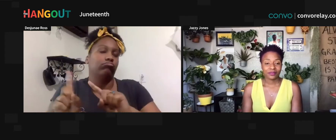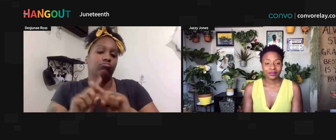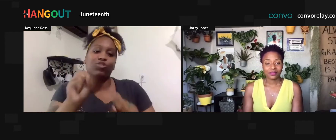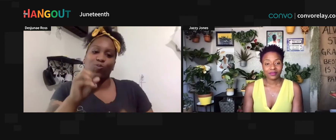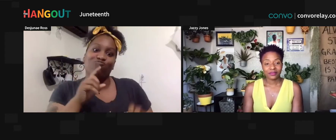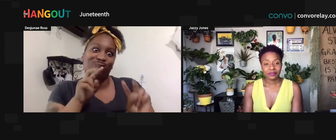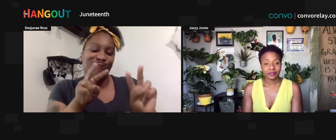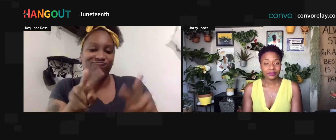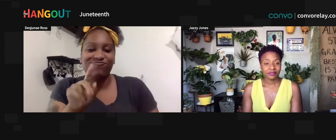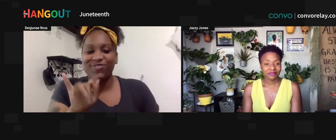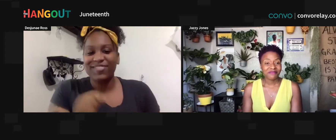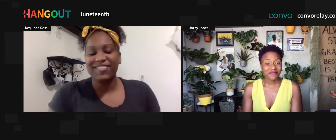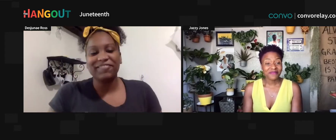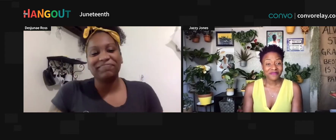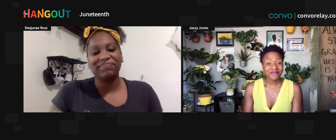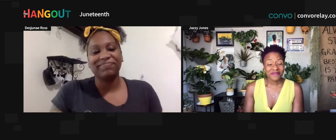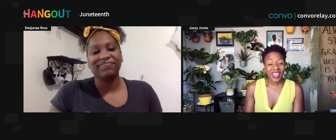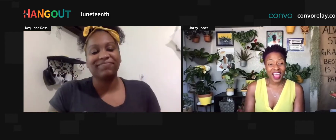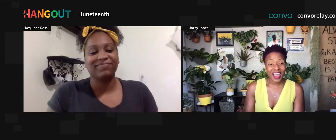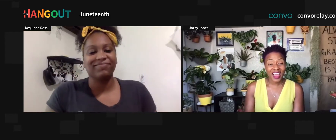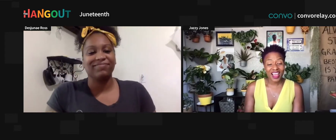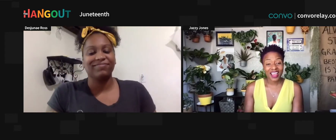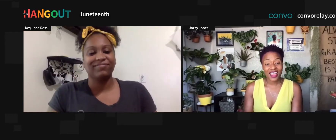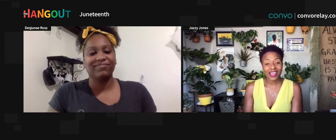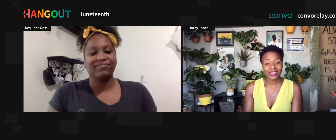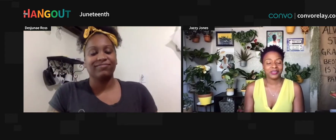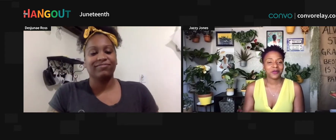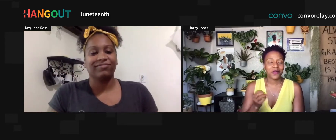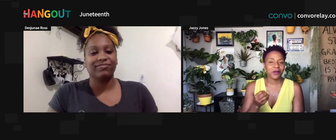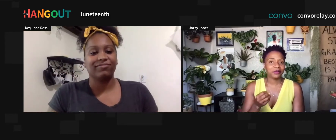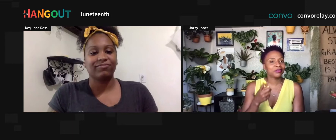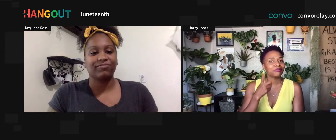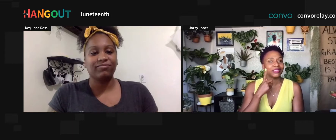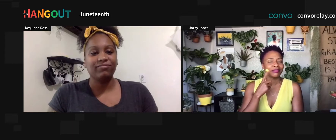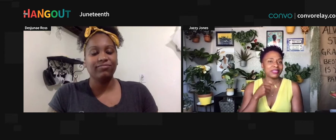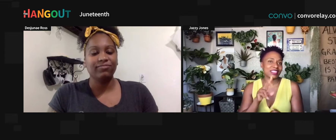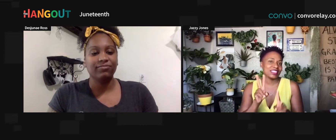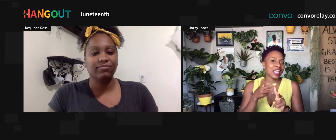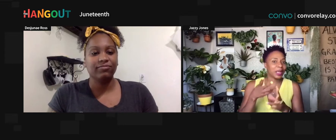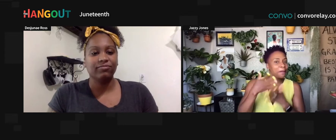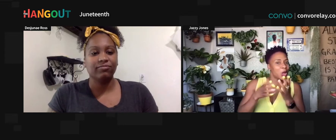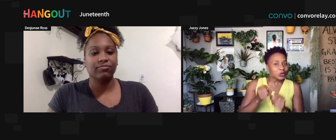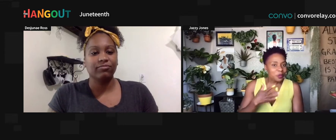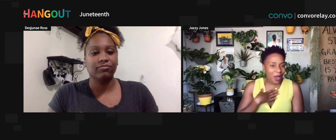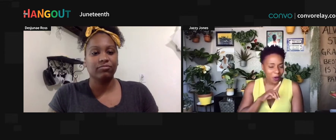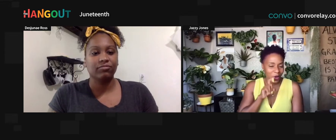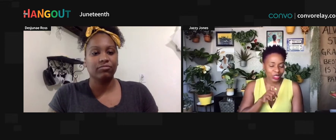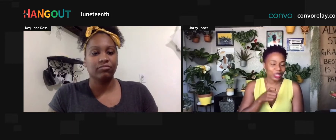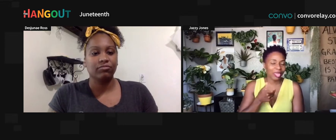to maybe have just various events that were happening. We're looking forward to going to.